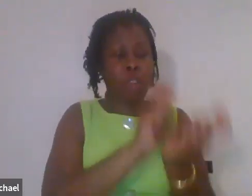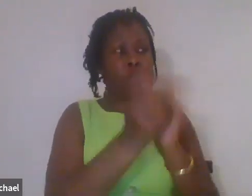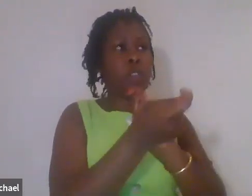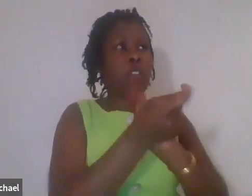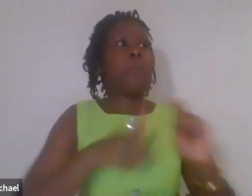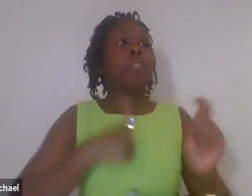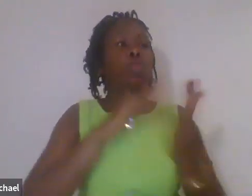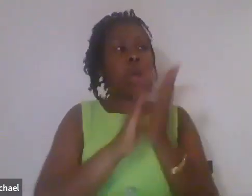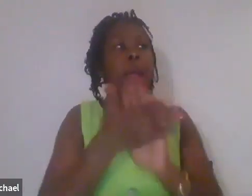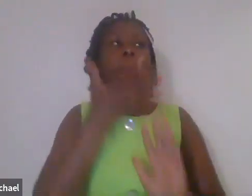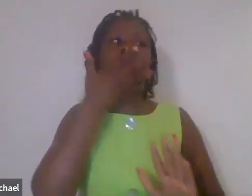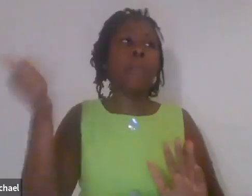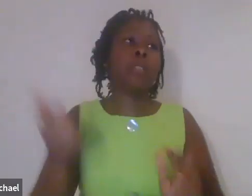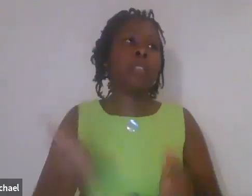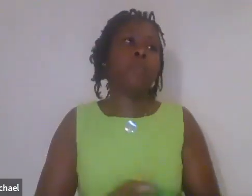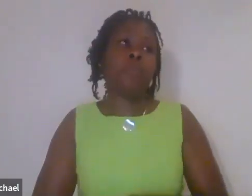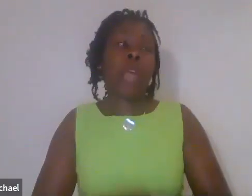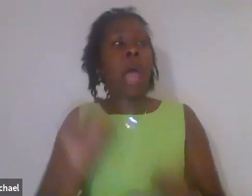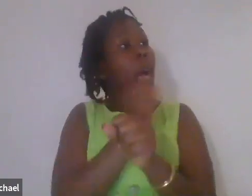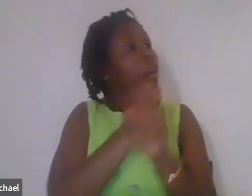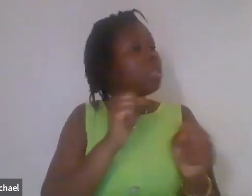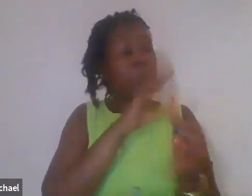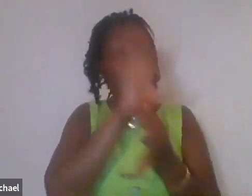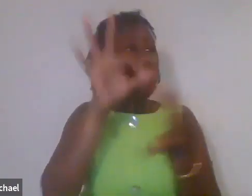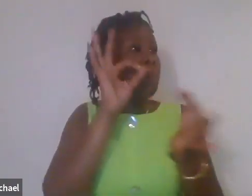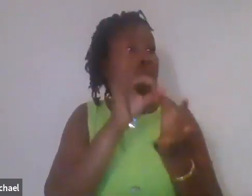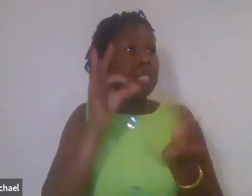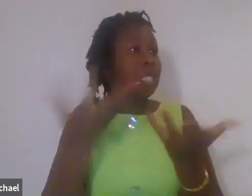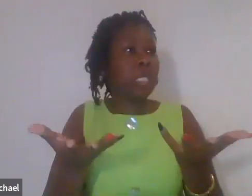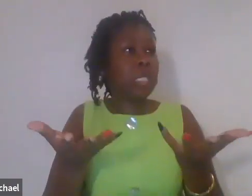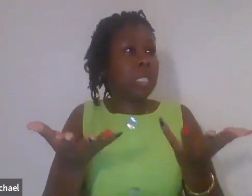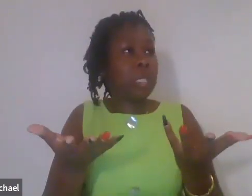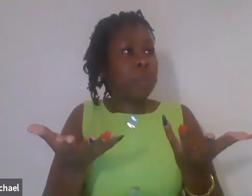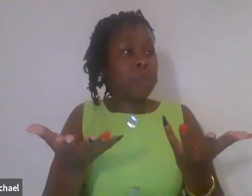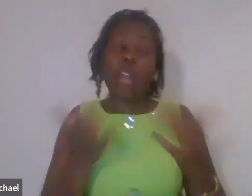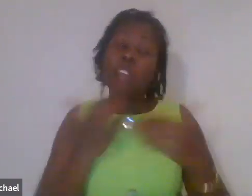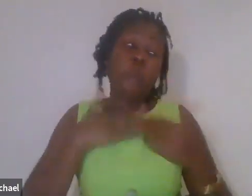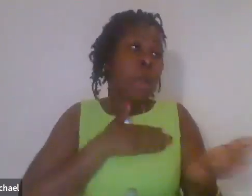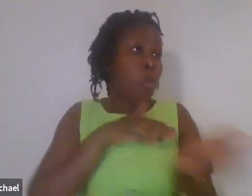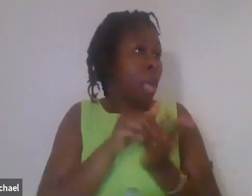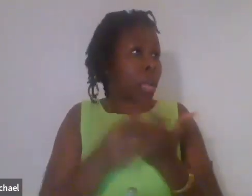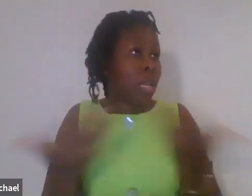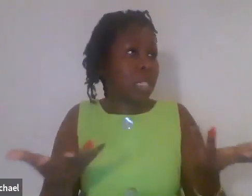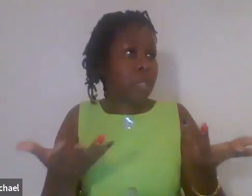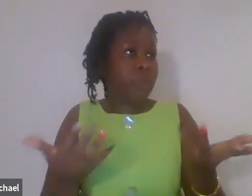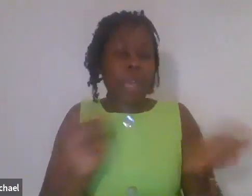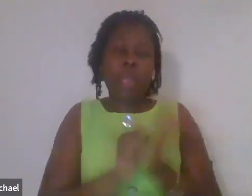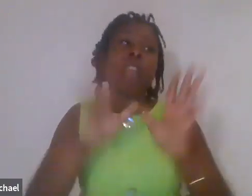to interact and convert and become the best. I cannot become perfect. I have my weaknesses